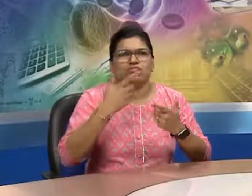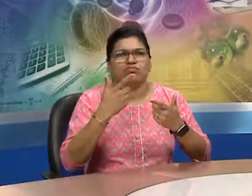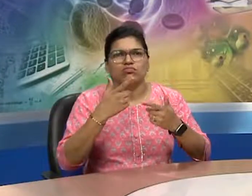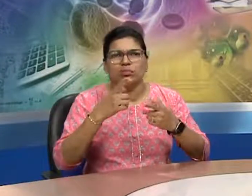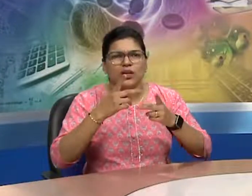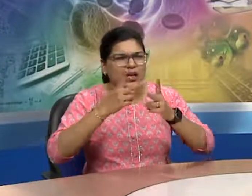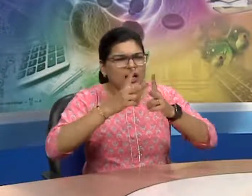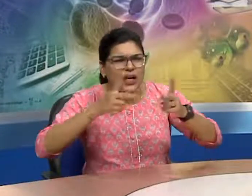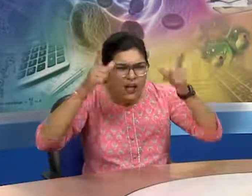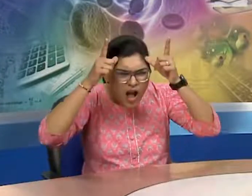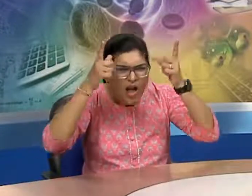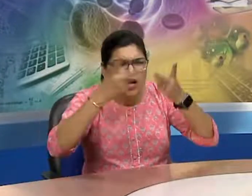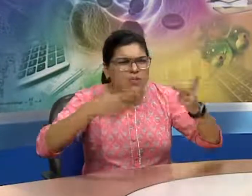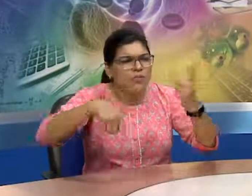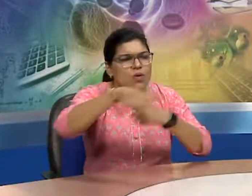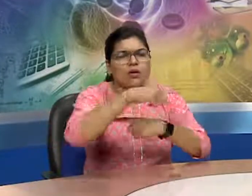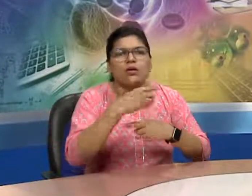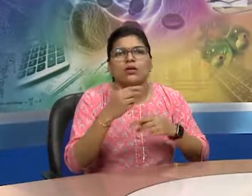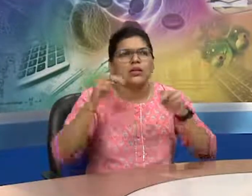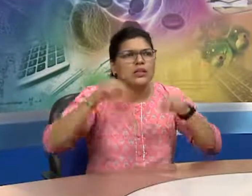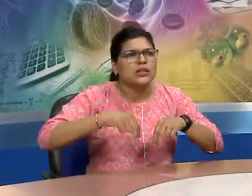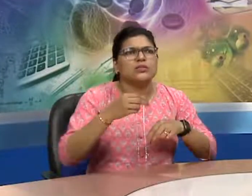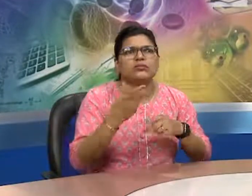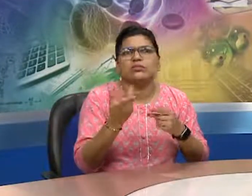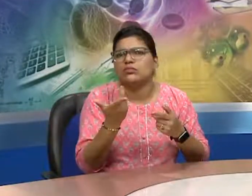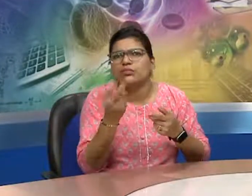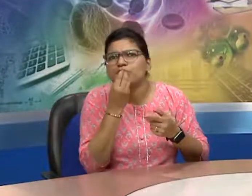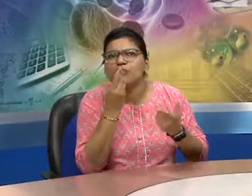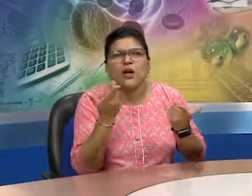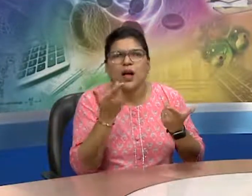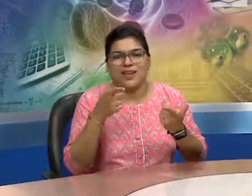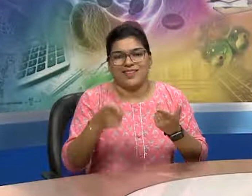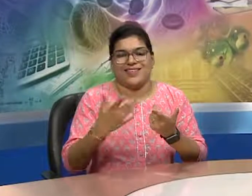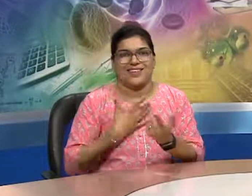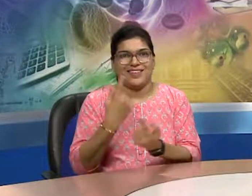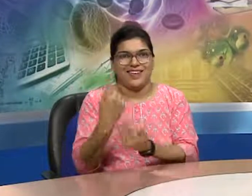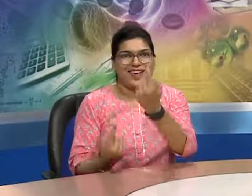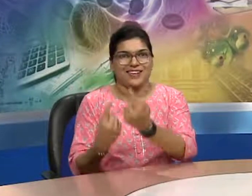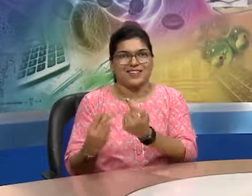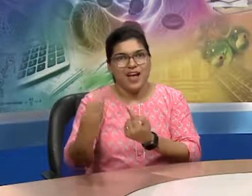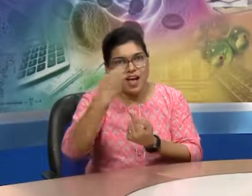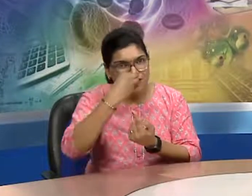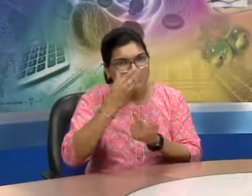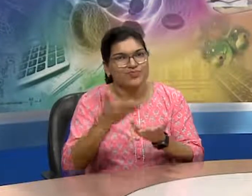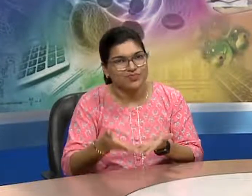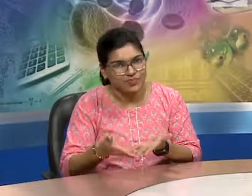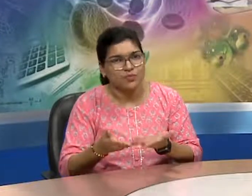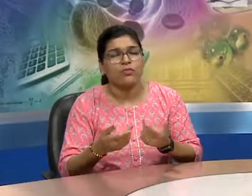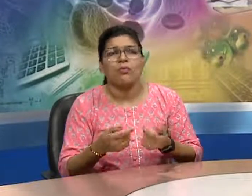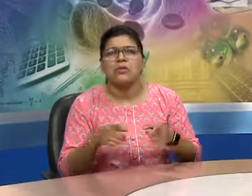And the animals have their food